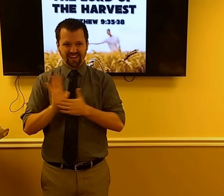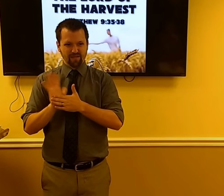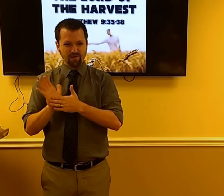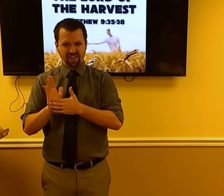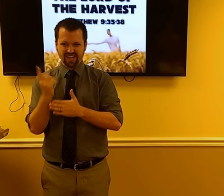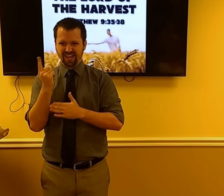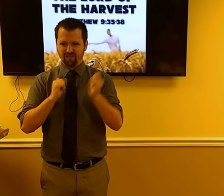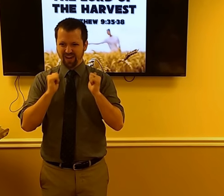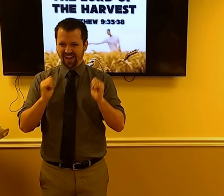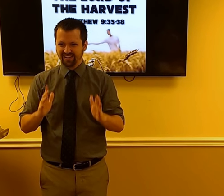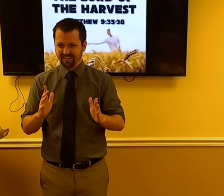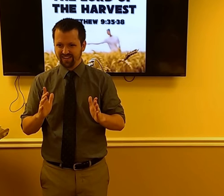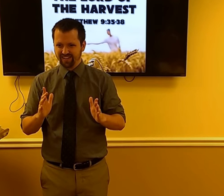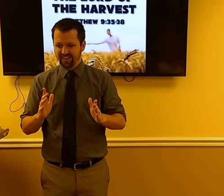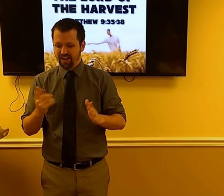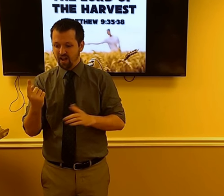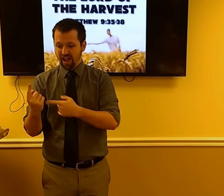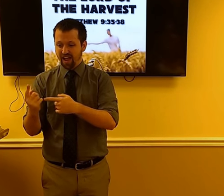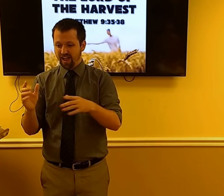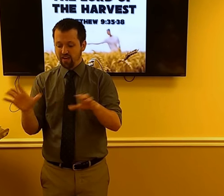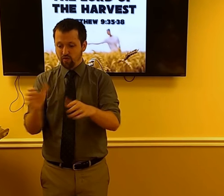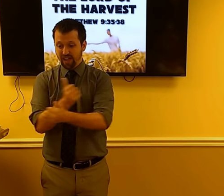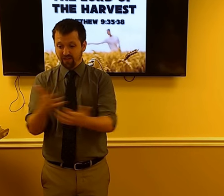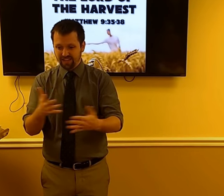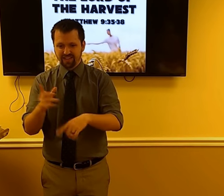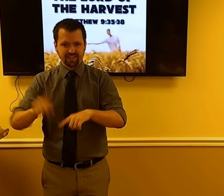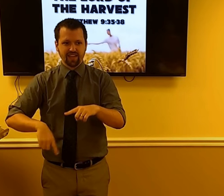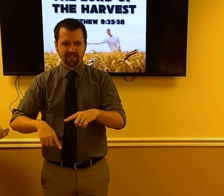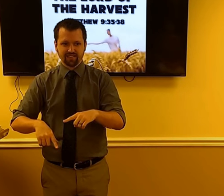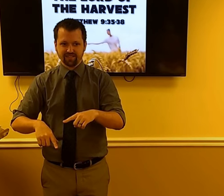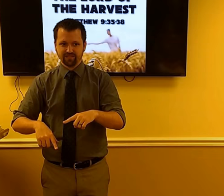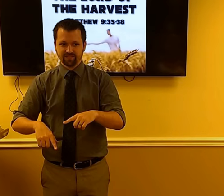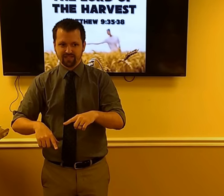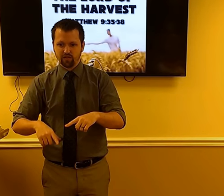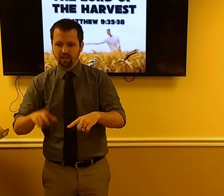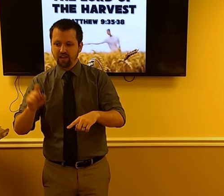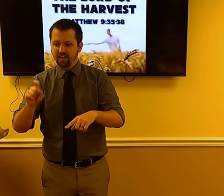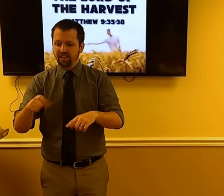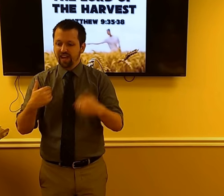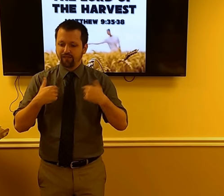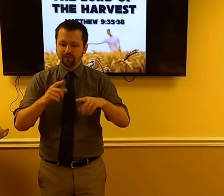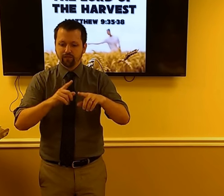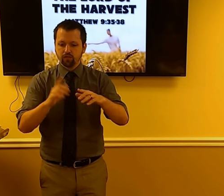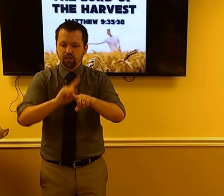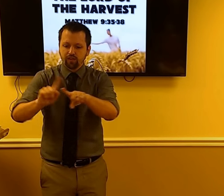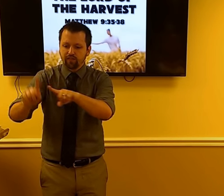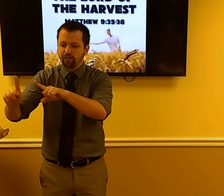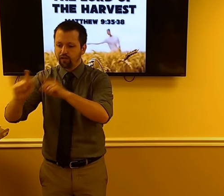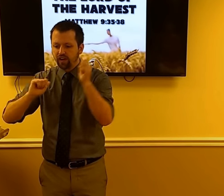in a movie, have one actor, you know, do everything, can't, so you need to have